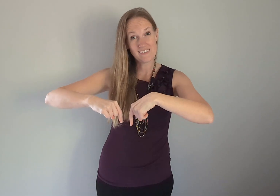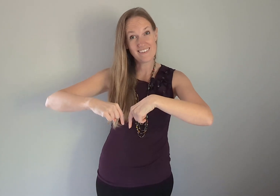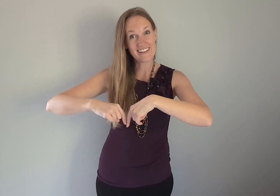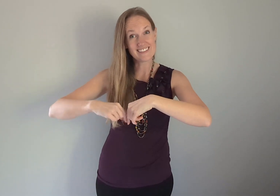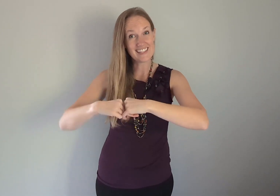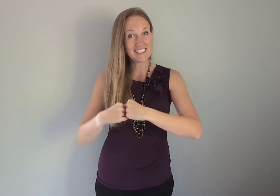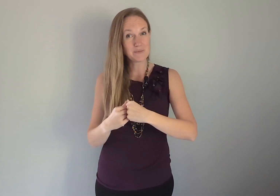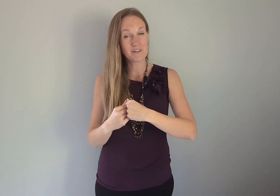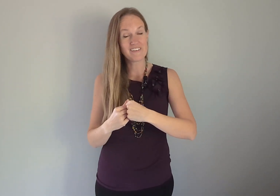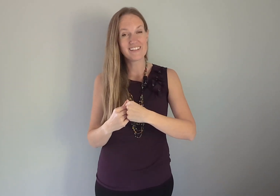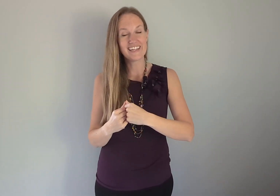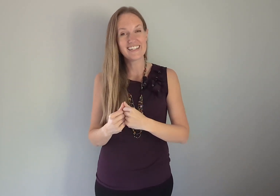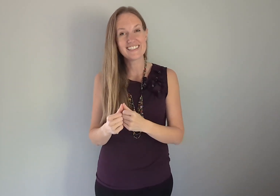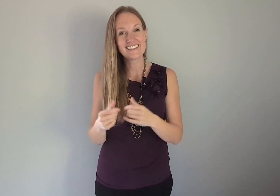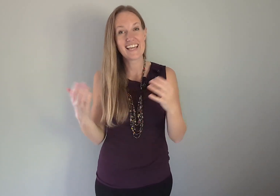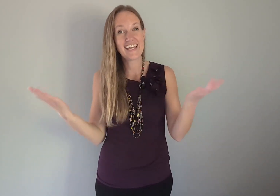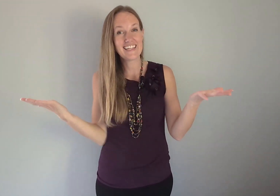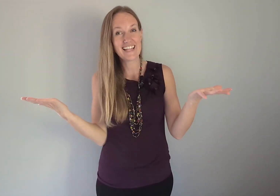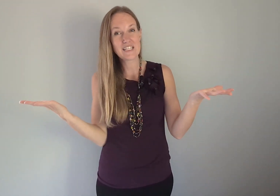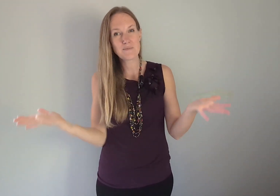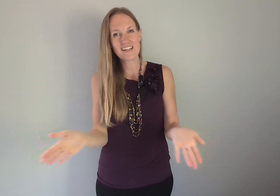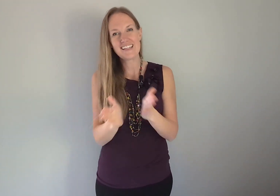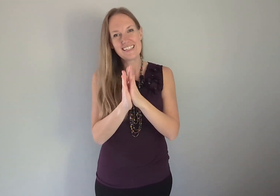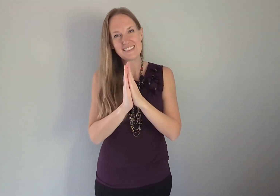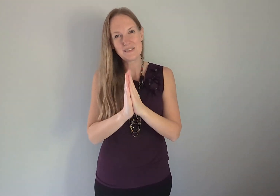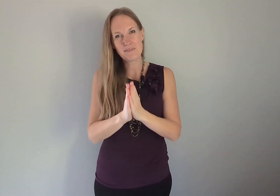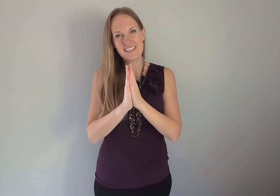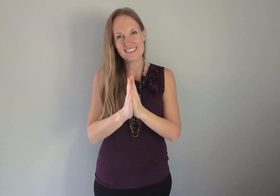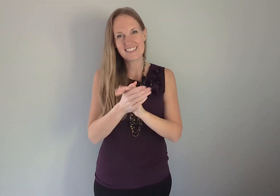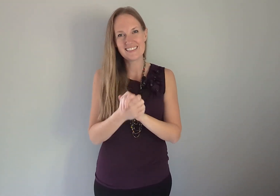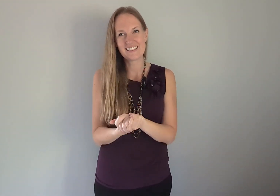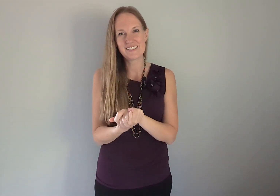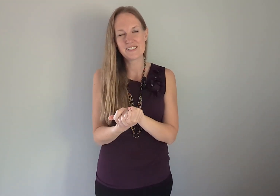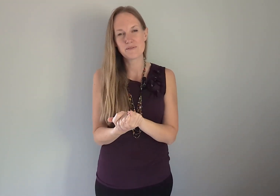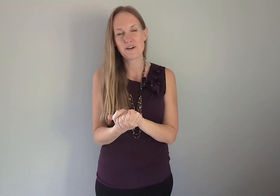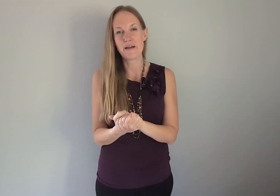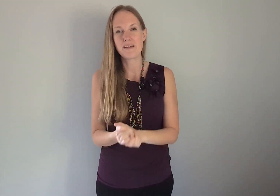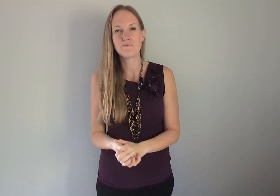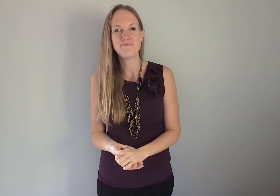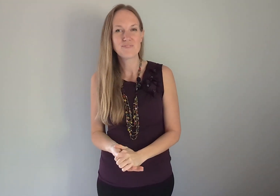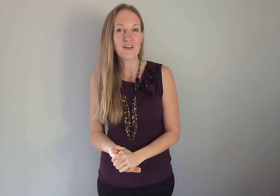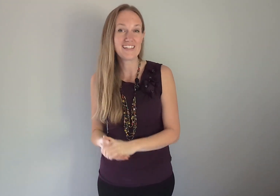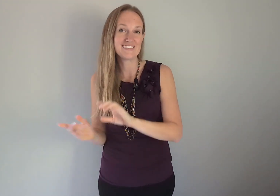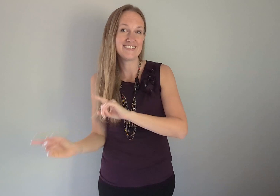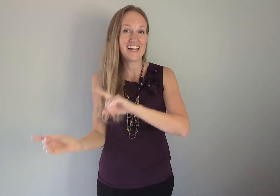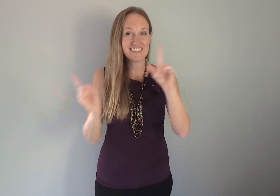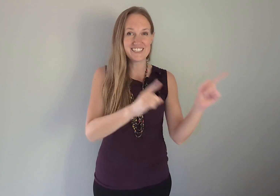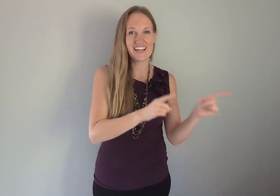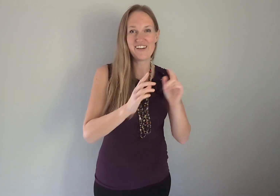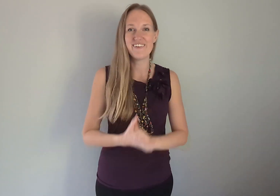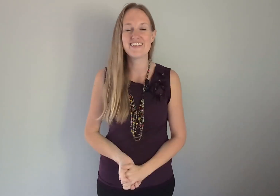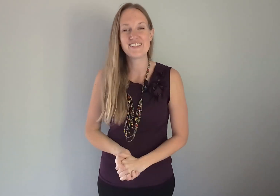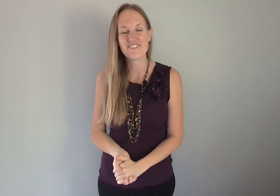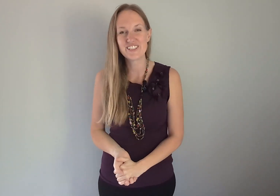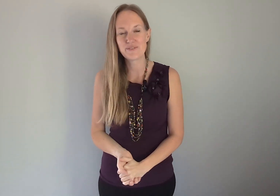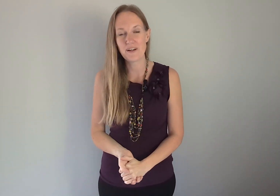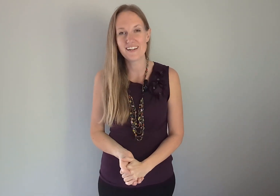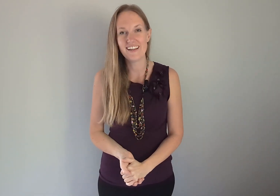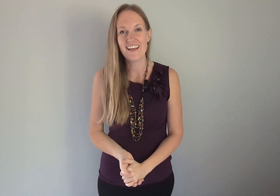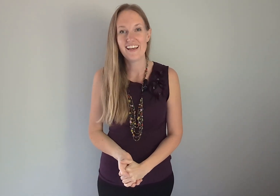where there's a link to print off the lyrics. And last but not least, please consider subscribing. Okay, so yesterday we learned verse 1 and